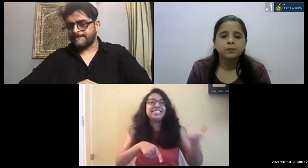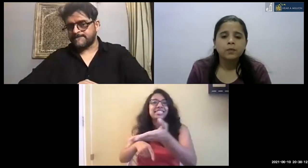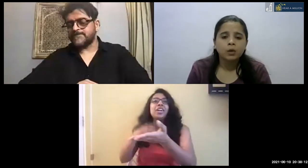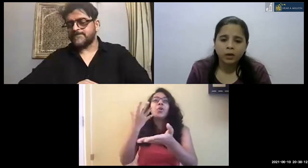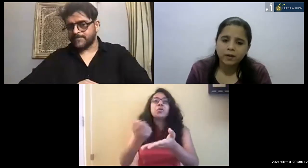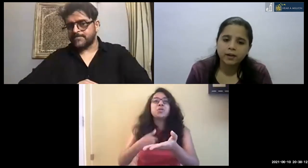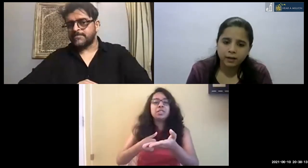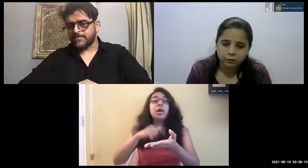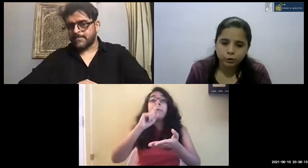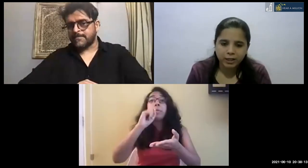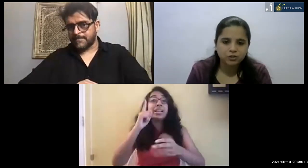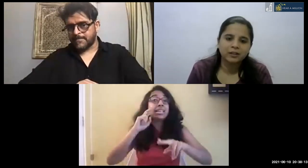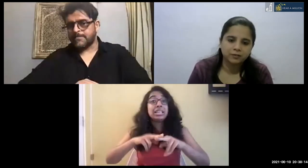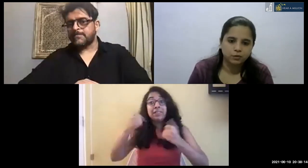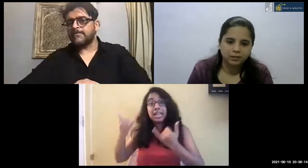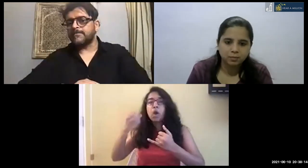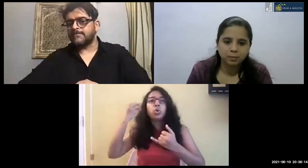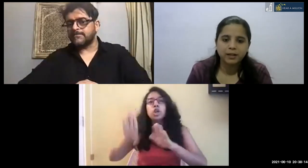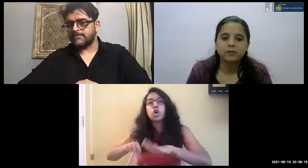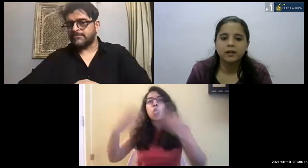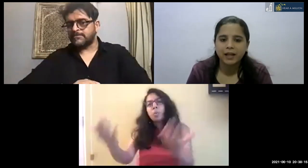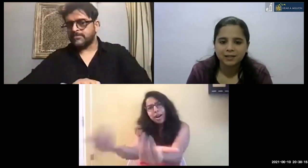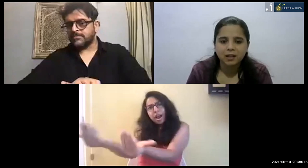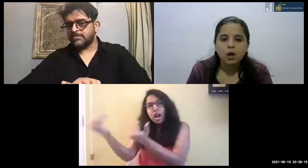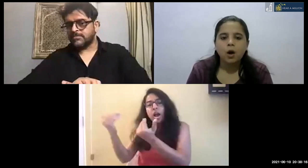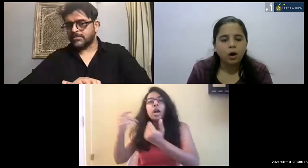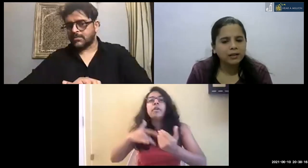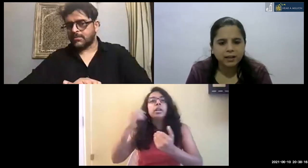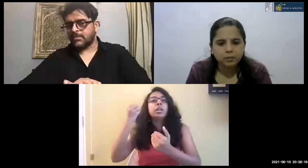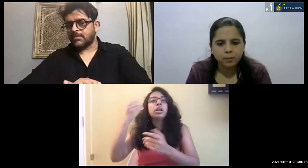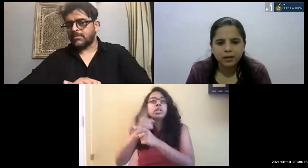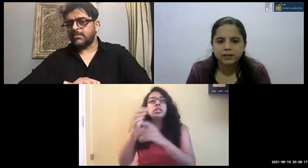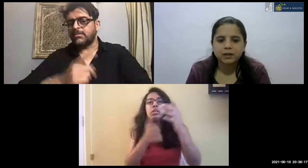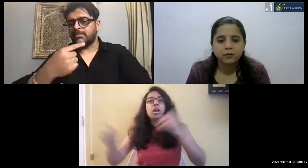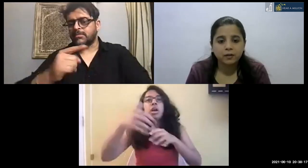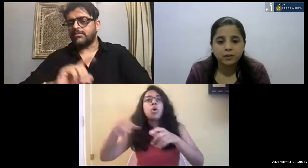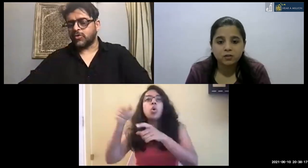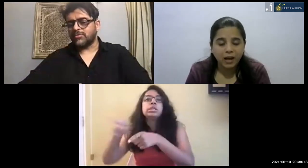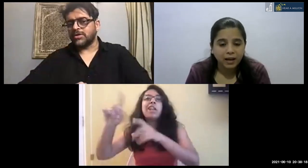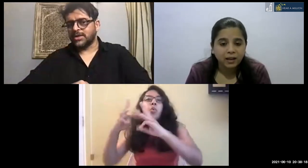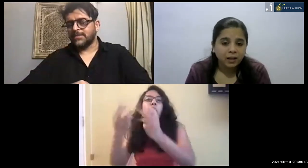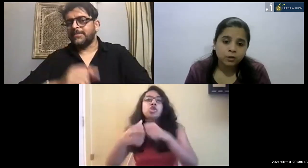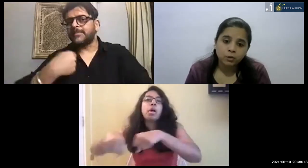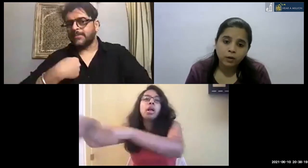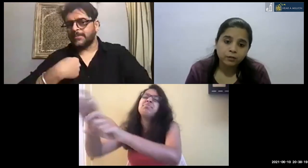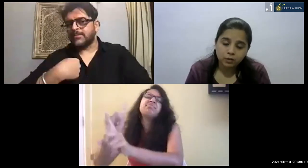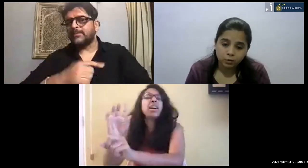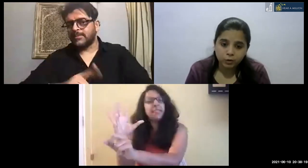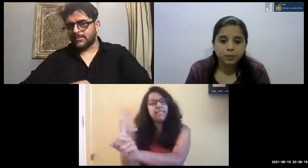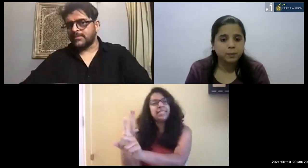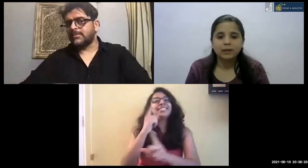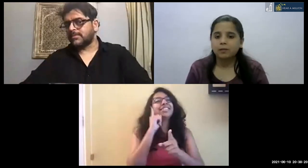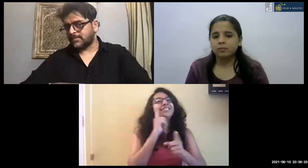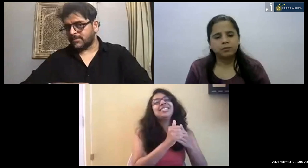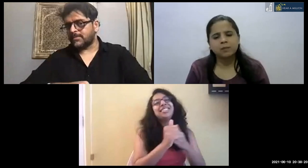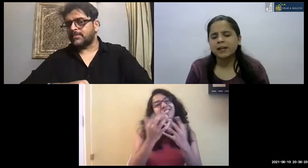very qualified enough to teach the deaf students. But if in case all the hearing people are there, if we will try to have those